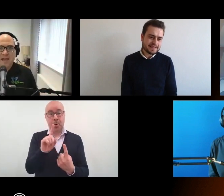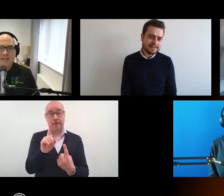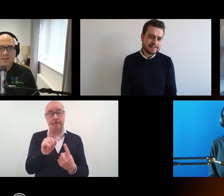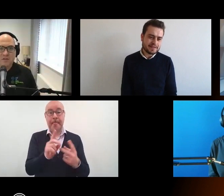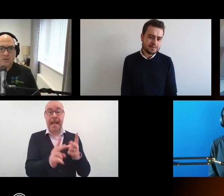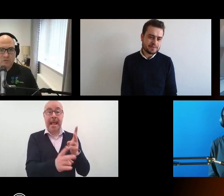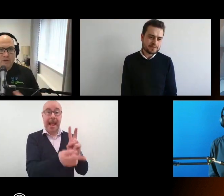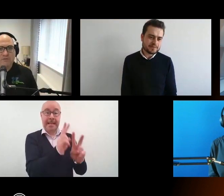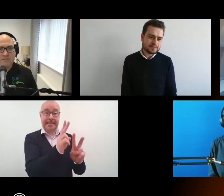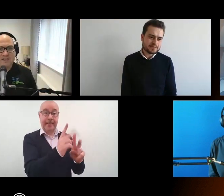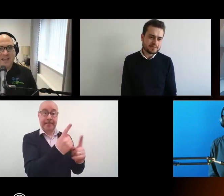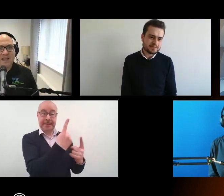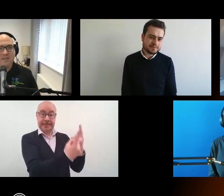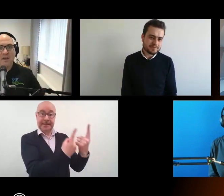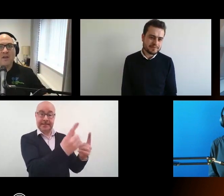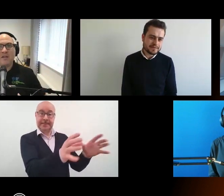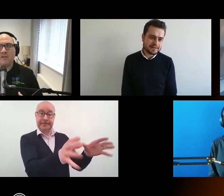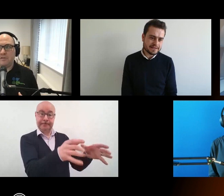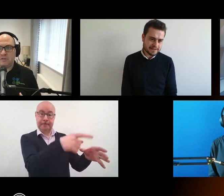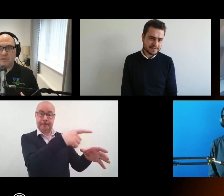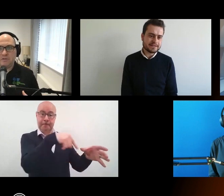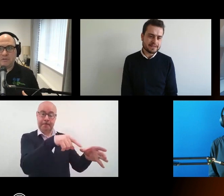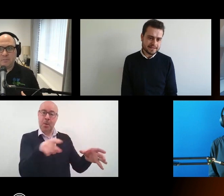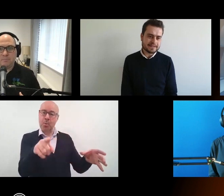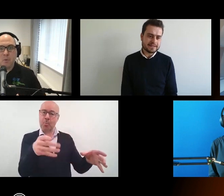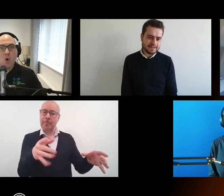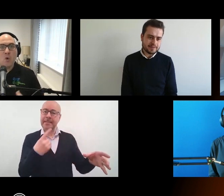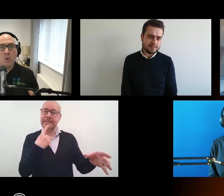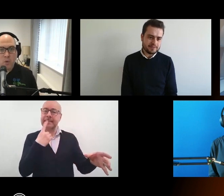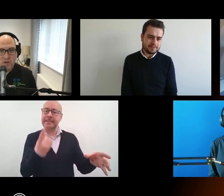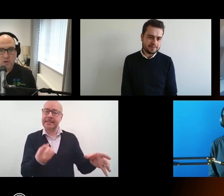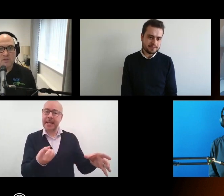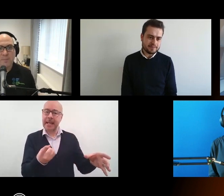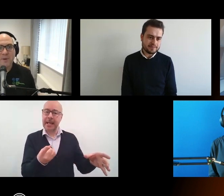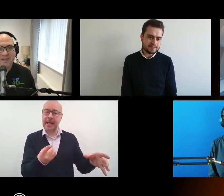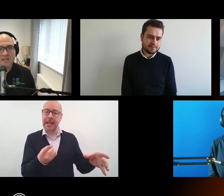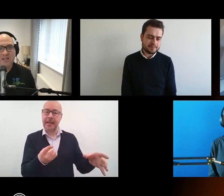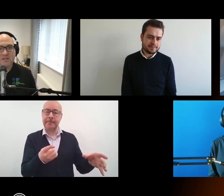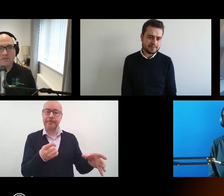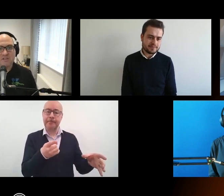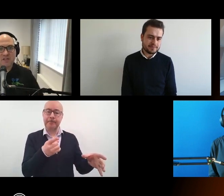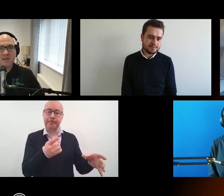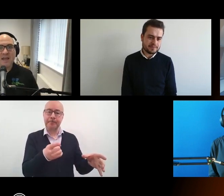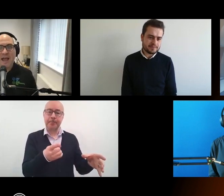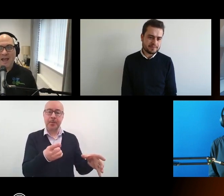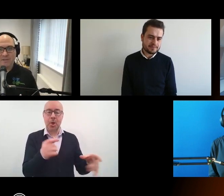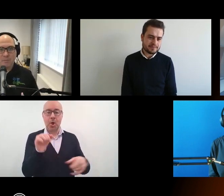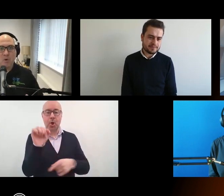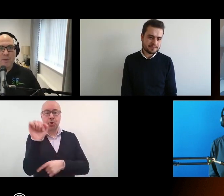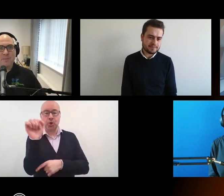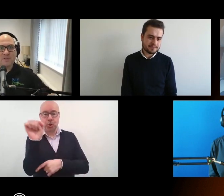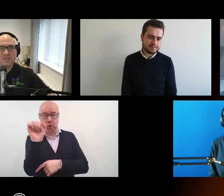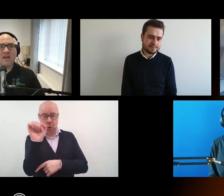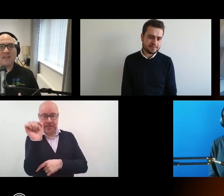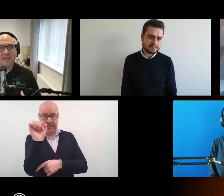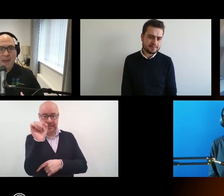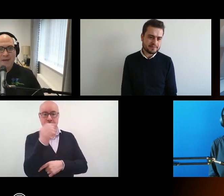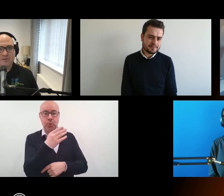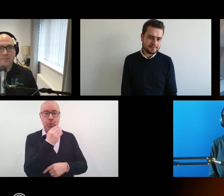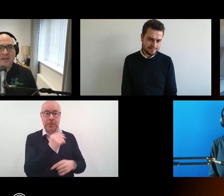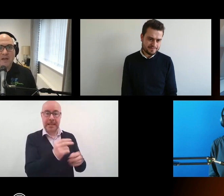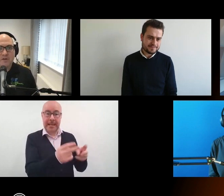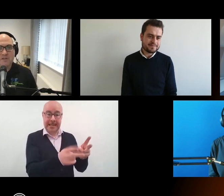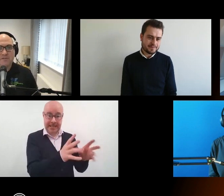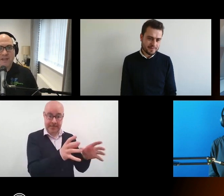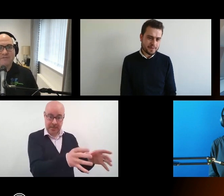interpreters, and you referenced there that the more we use companies like Sorenson, and the more people decide that they